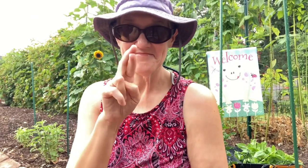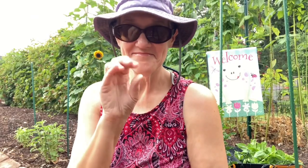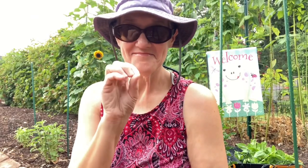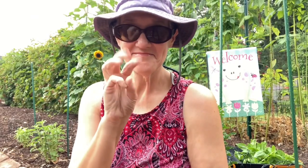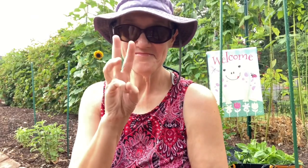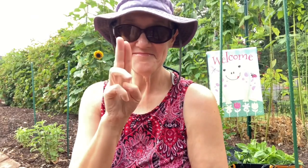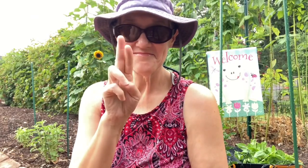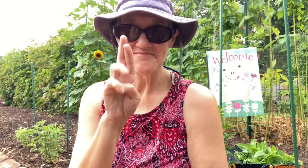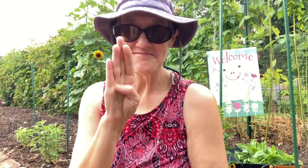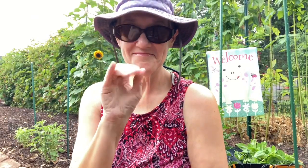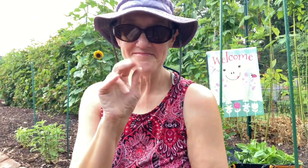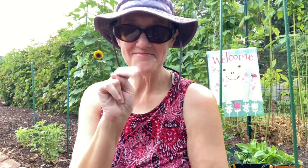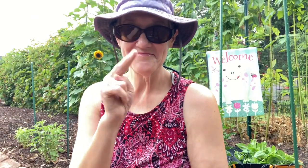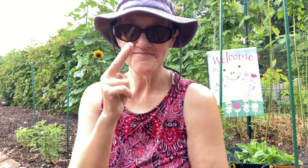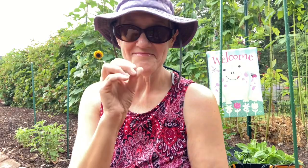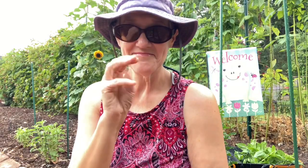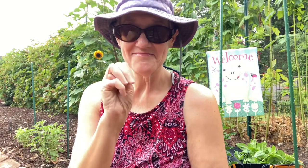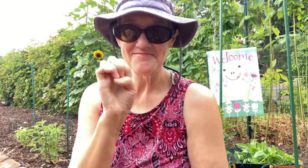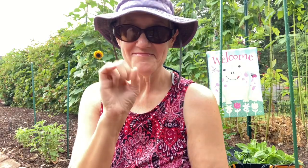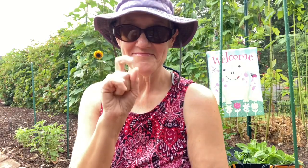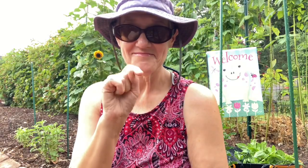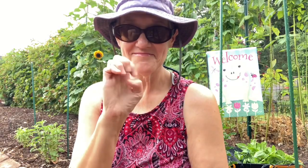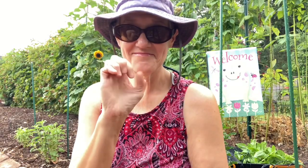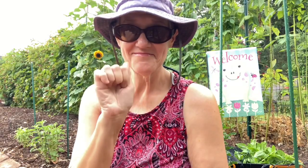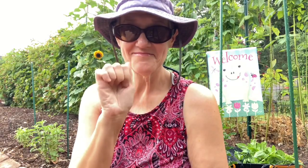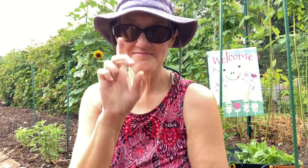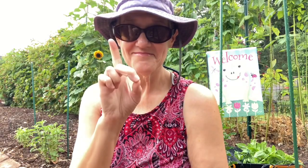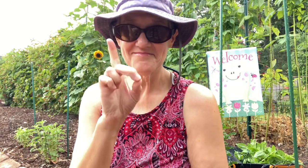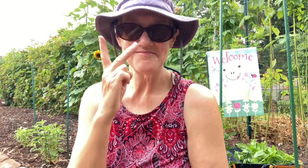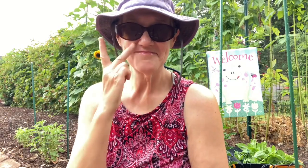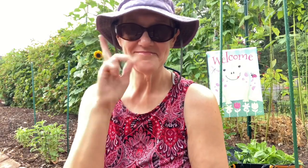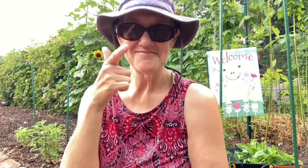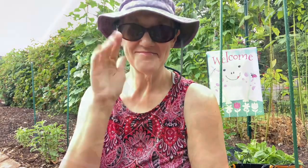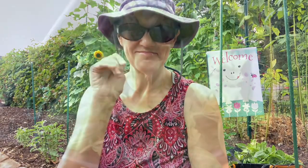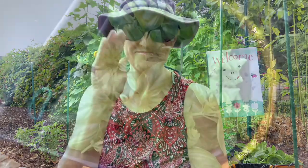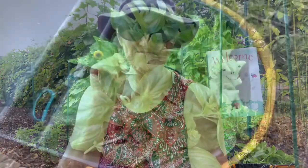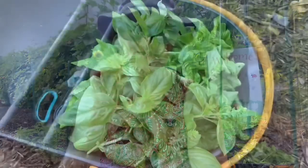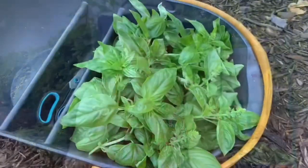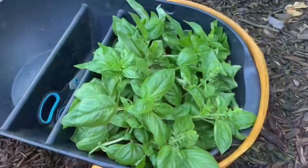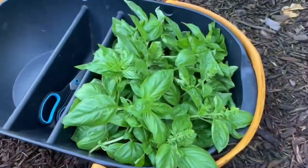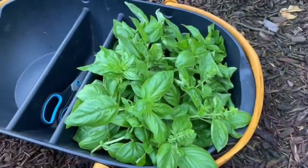Urban Homestead. See you later. Bye-bye.